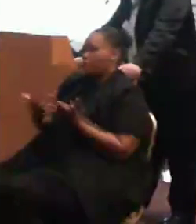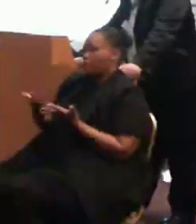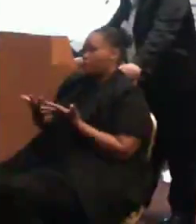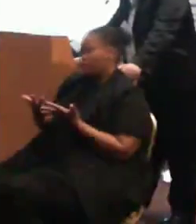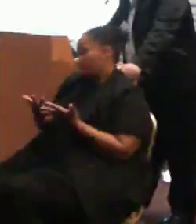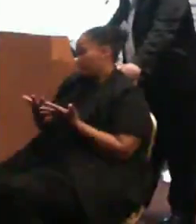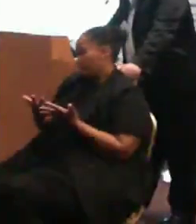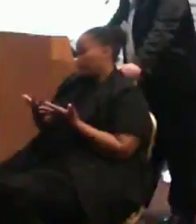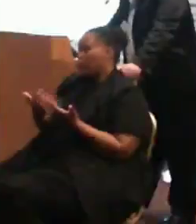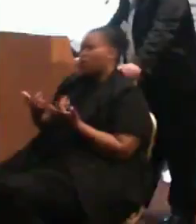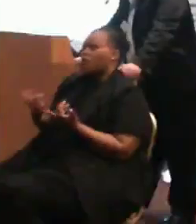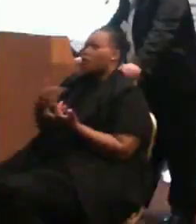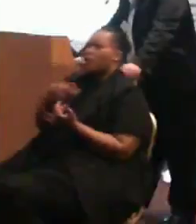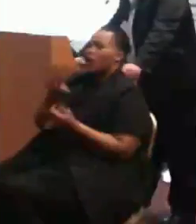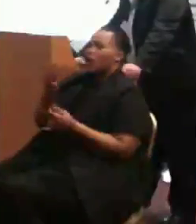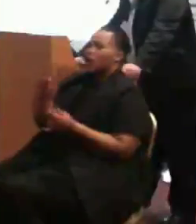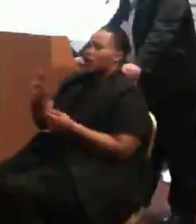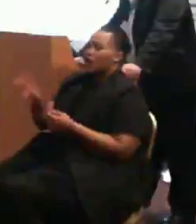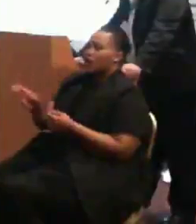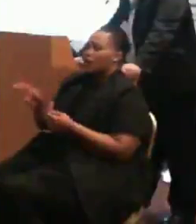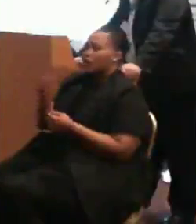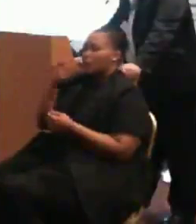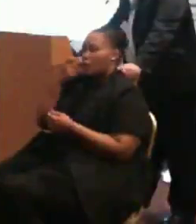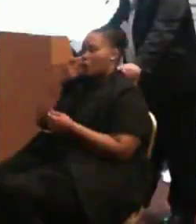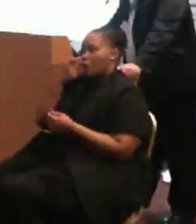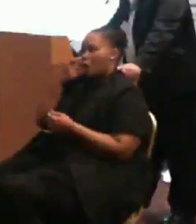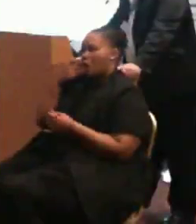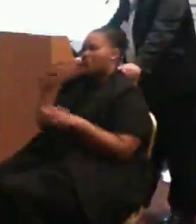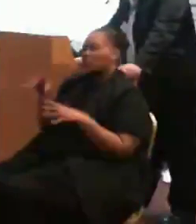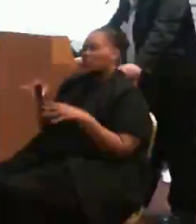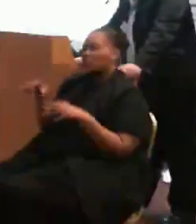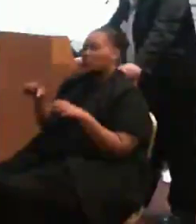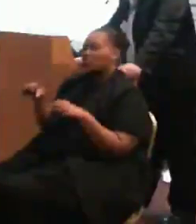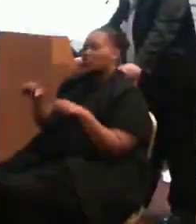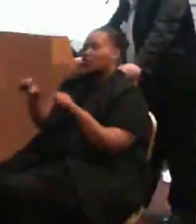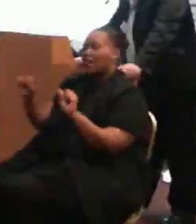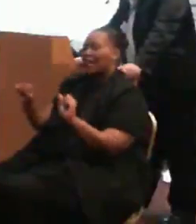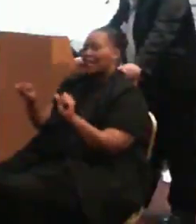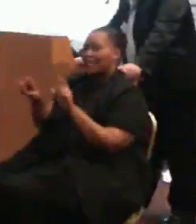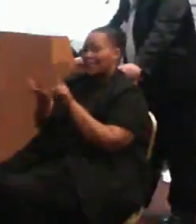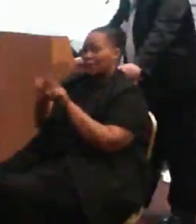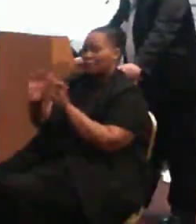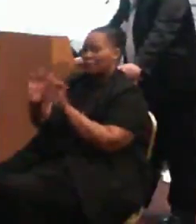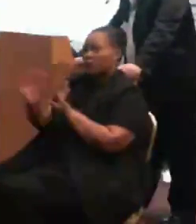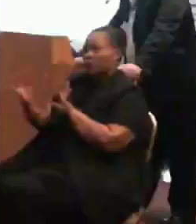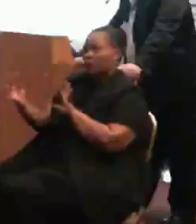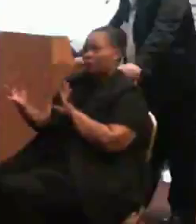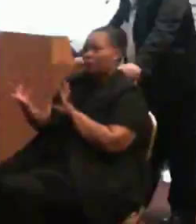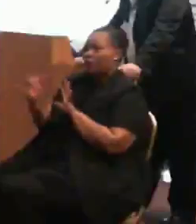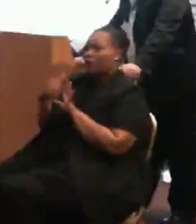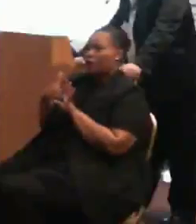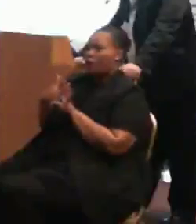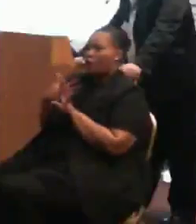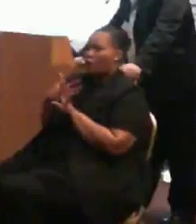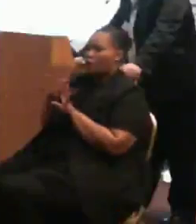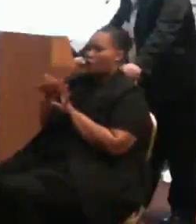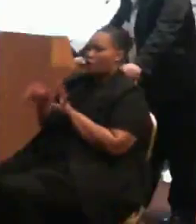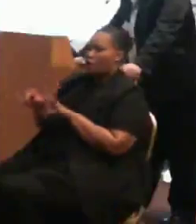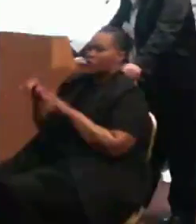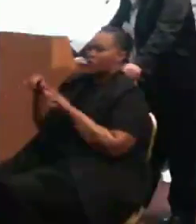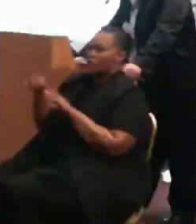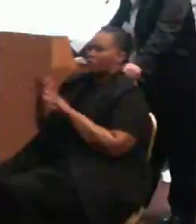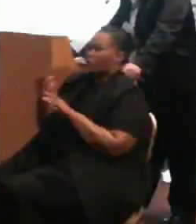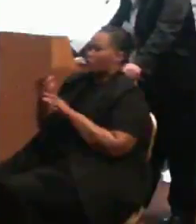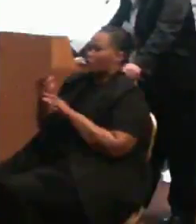severe. I'm going to ask you again, to the Madam Chair of the panel, I want Nersa to do its tariff investigation.